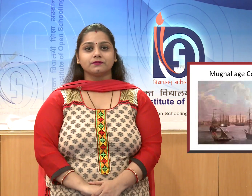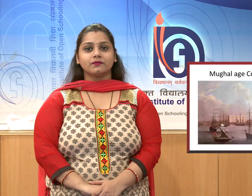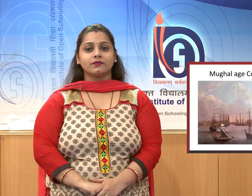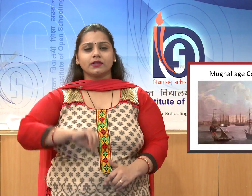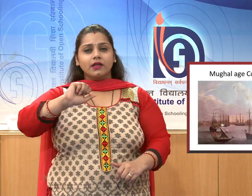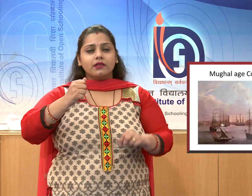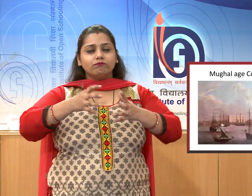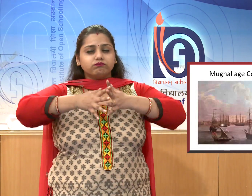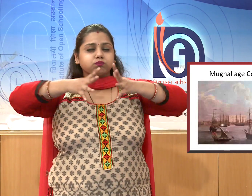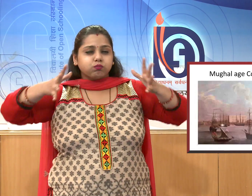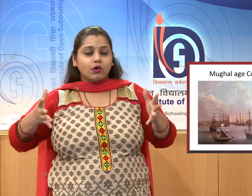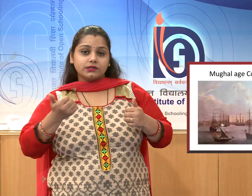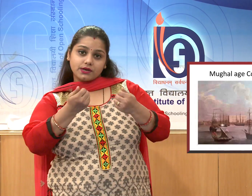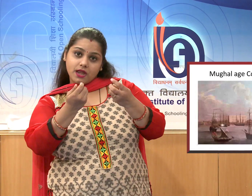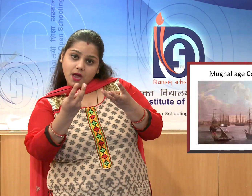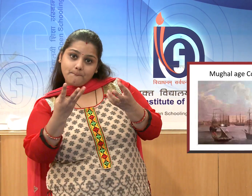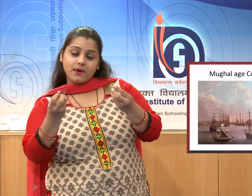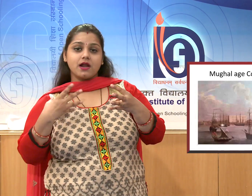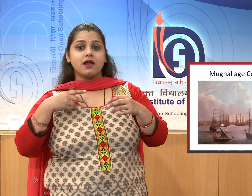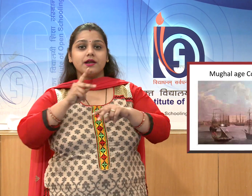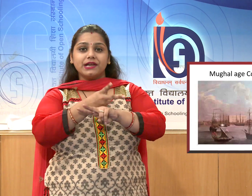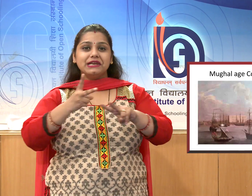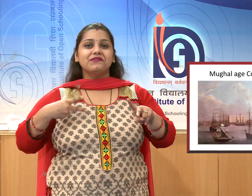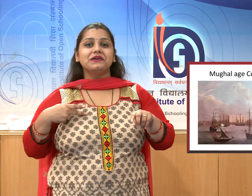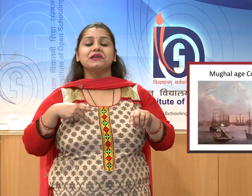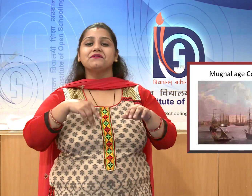There were a large number of trading classes